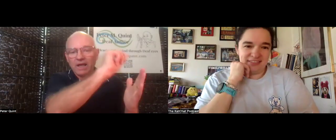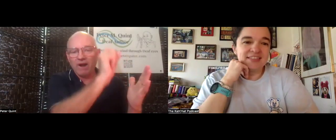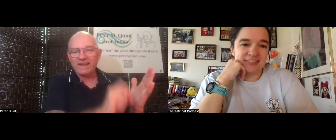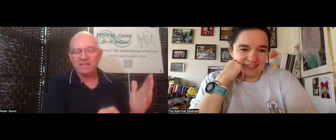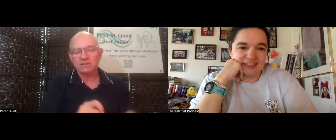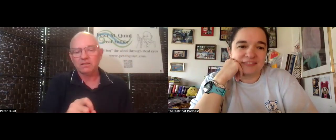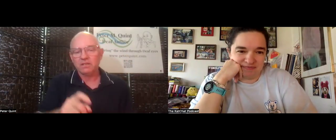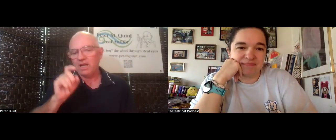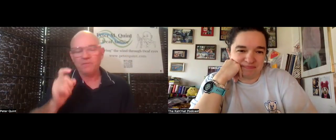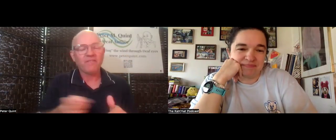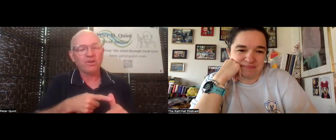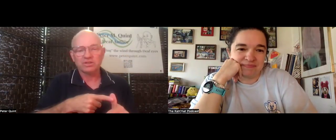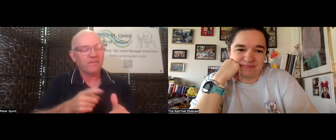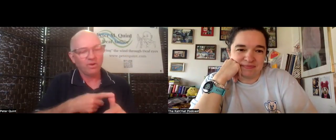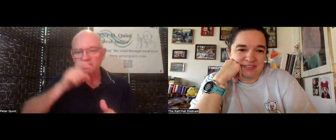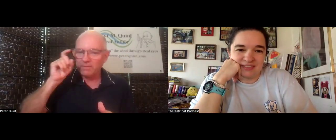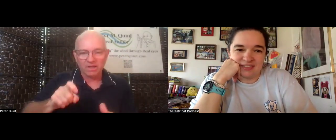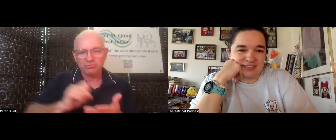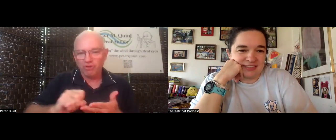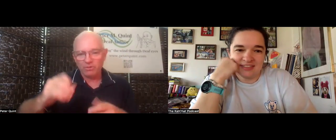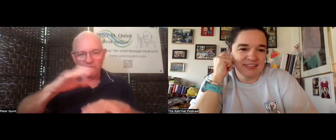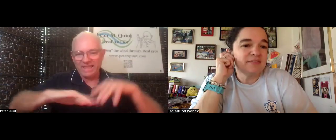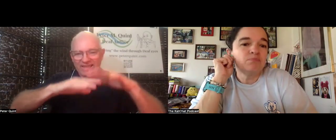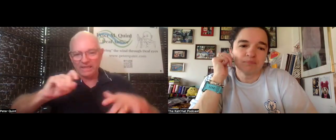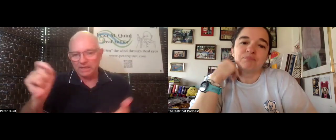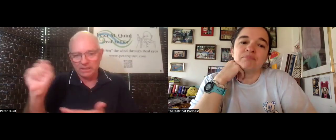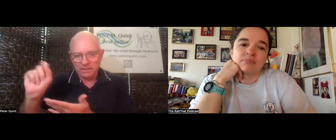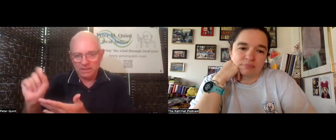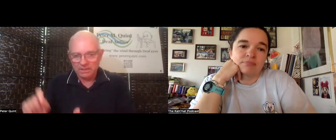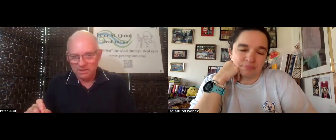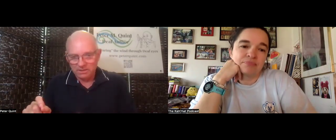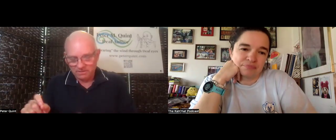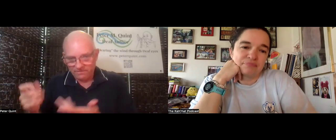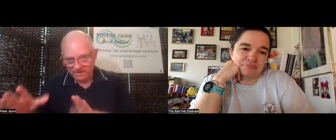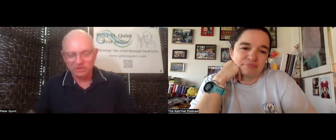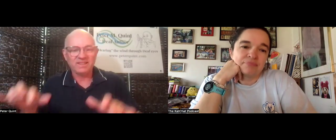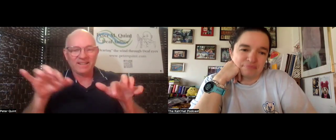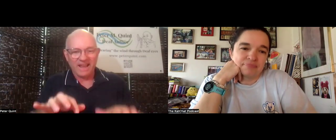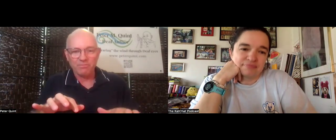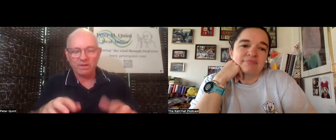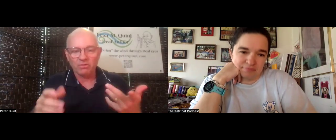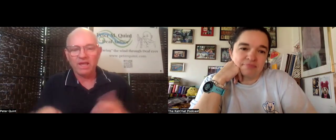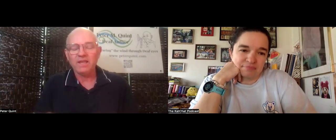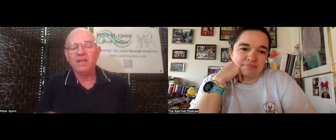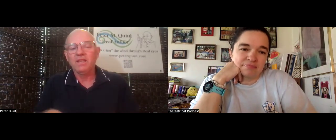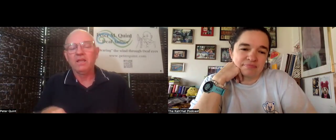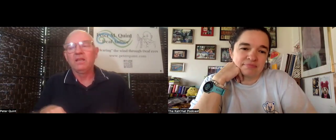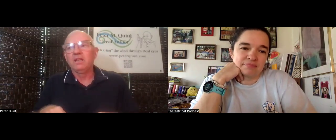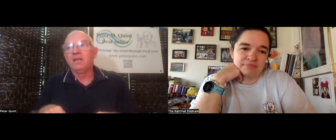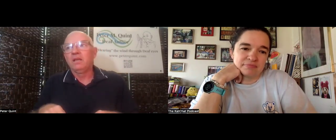notebooks, and I write. First I must write with my hand. Finish, then I type it.